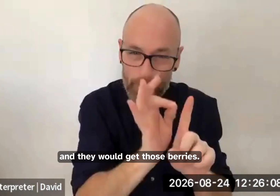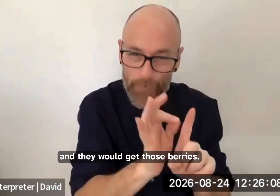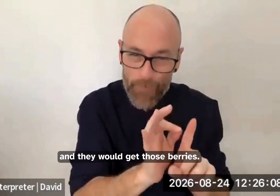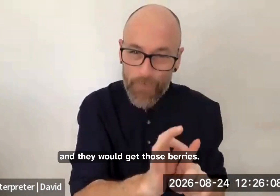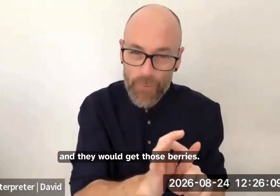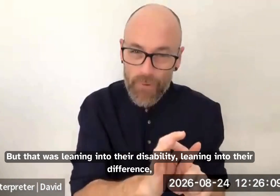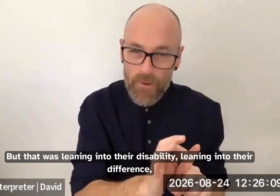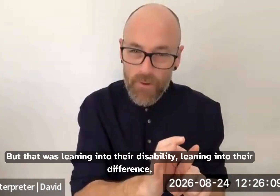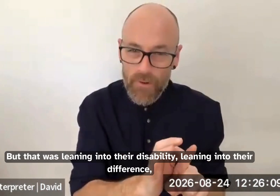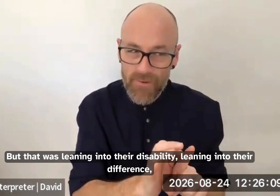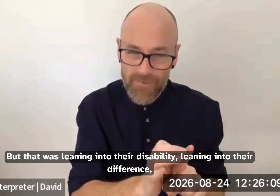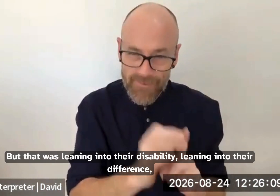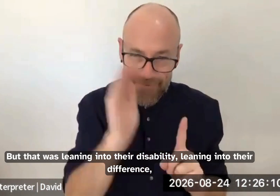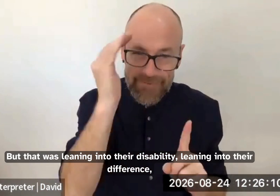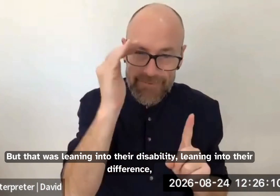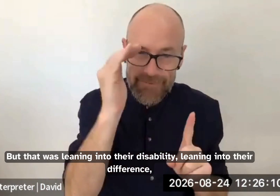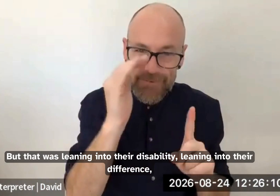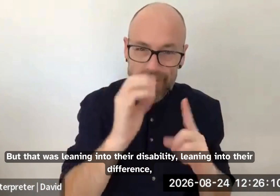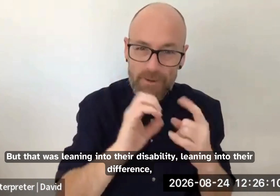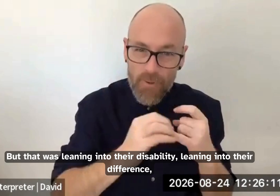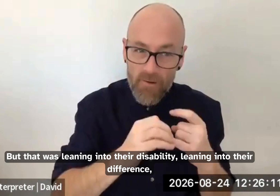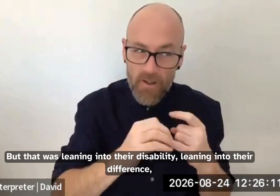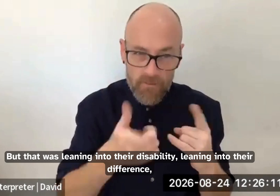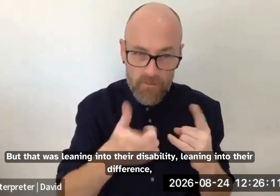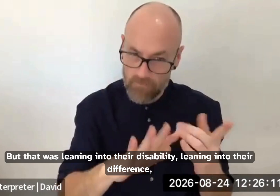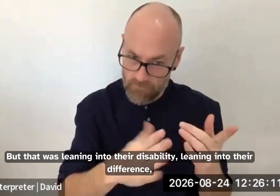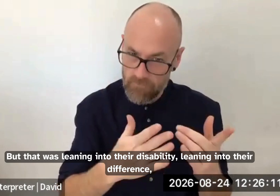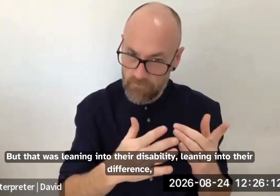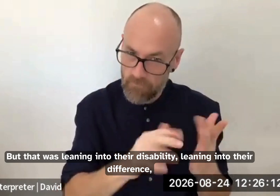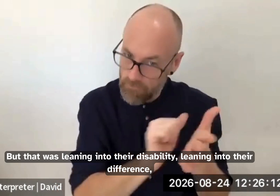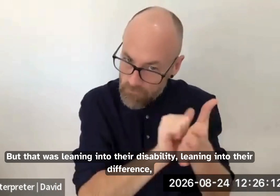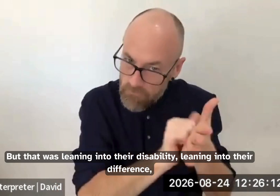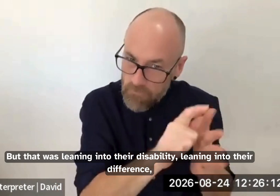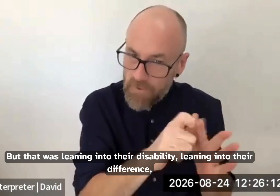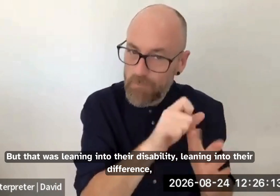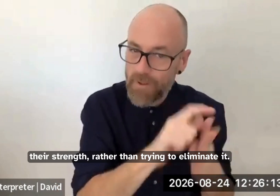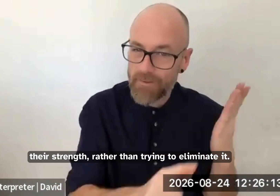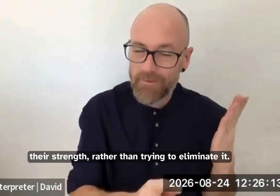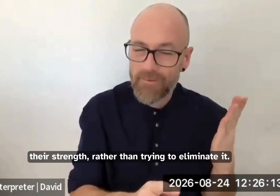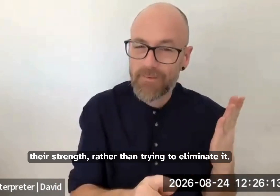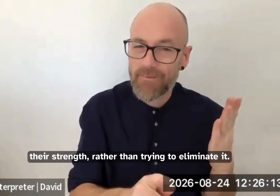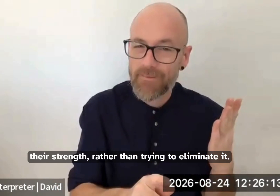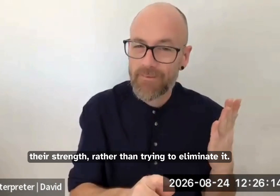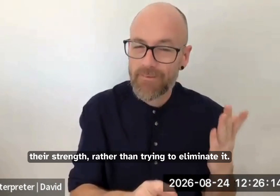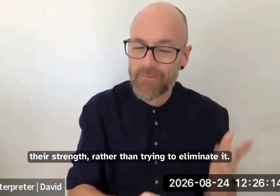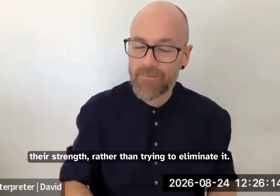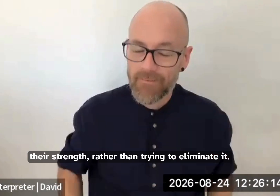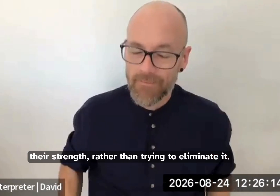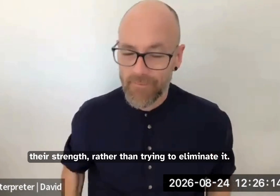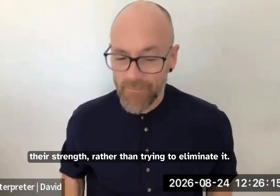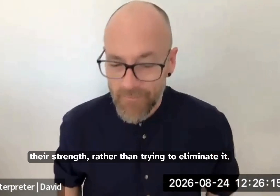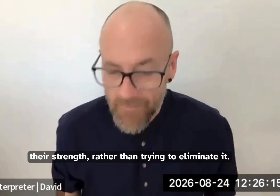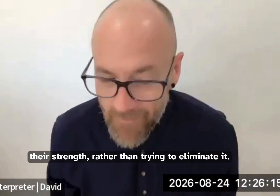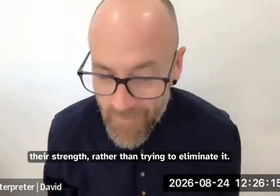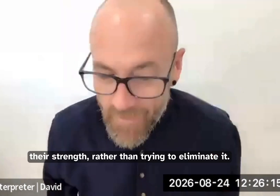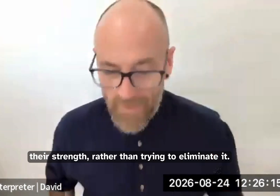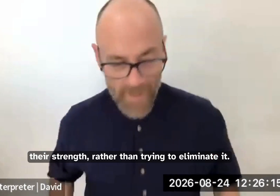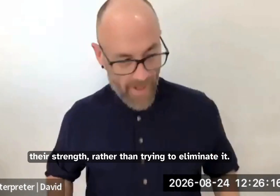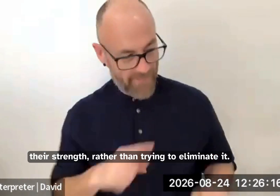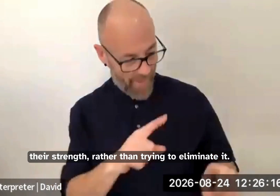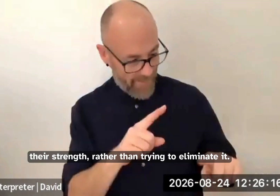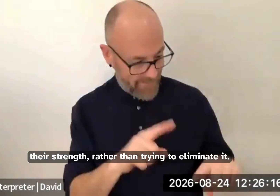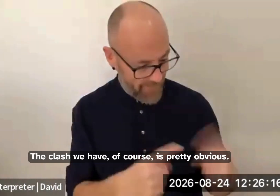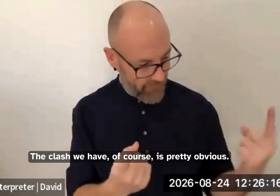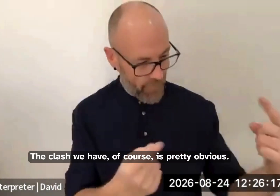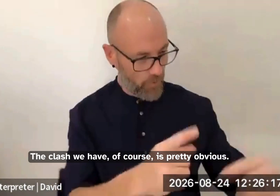those berries, but that was leaning into their disability, leaning into their difference, their strength, rather than trying to